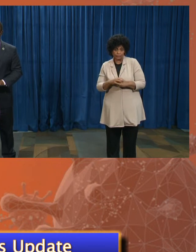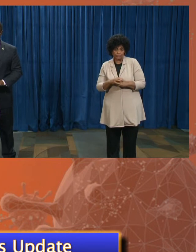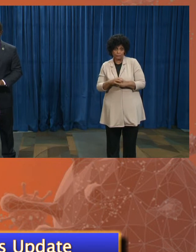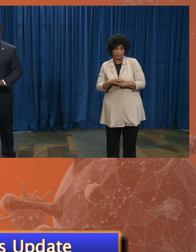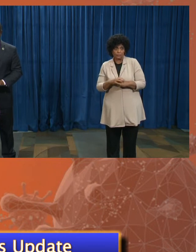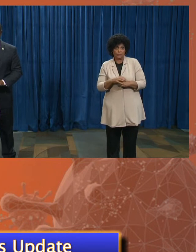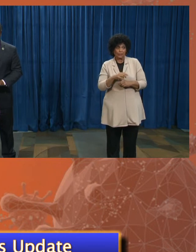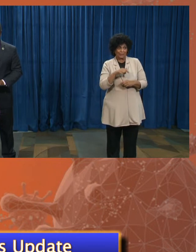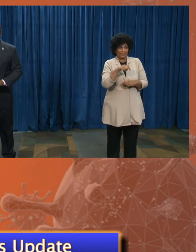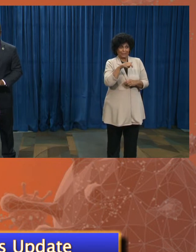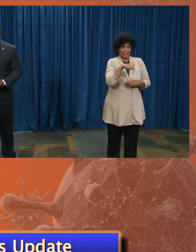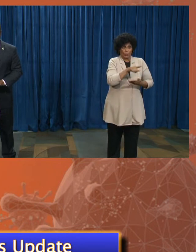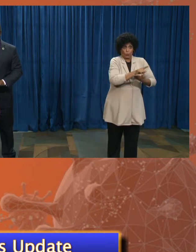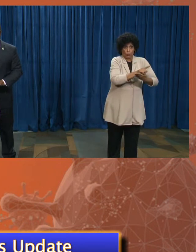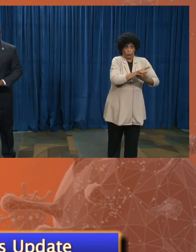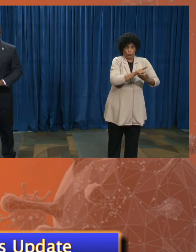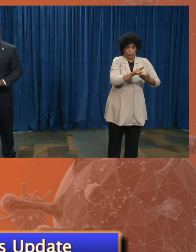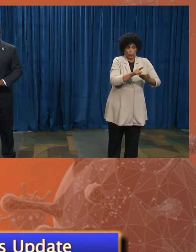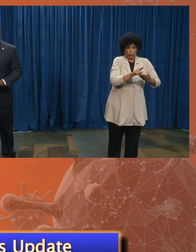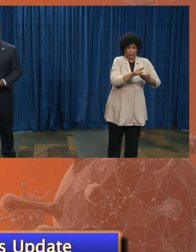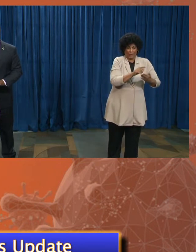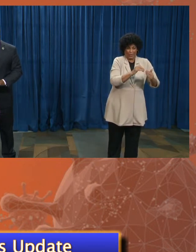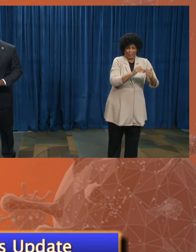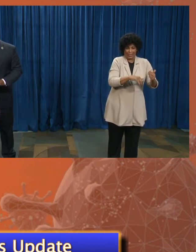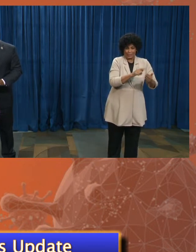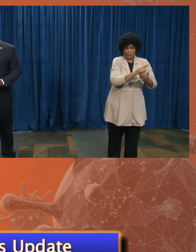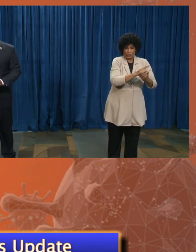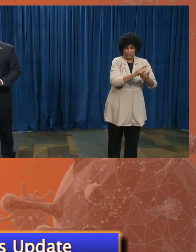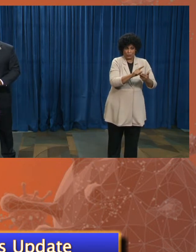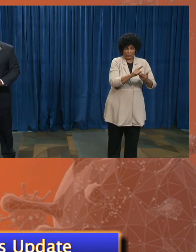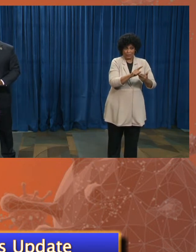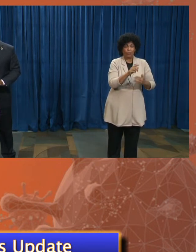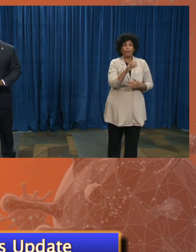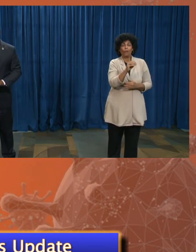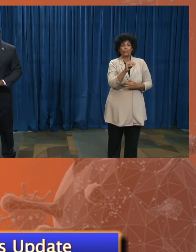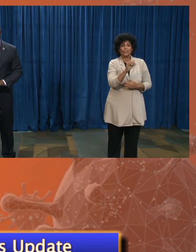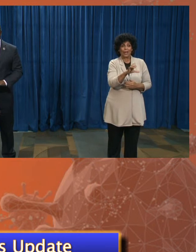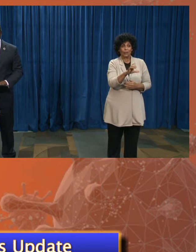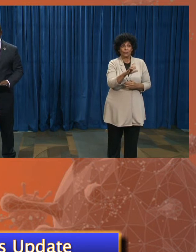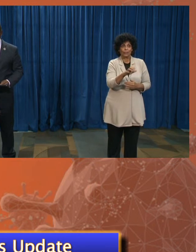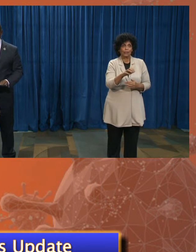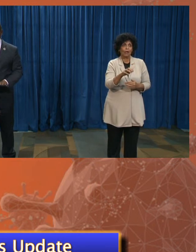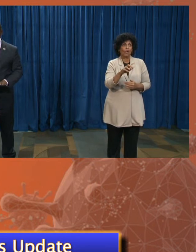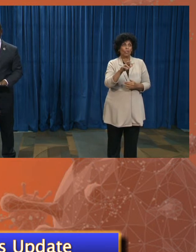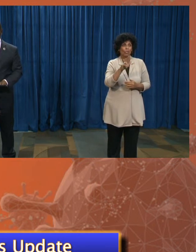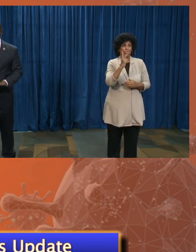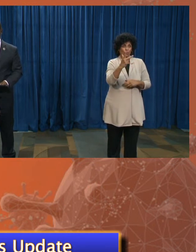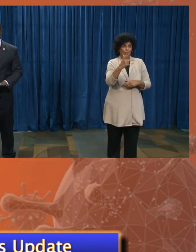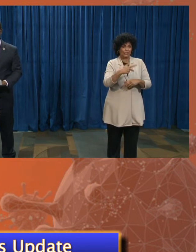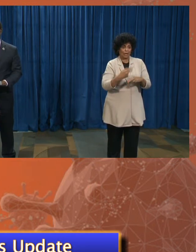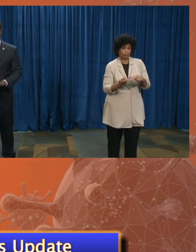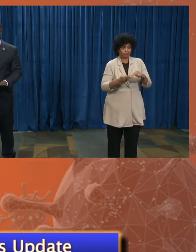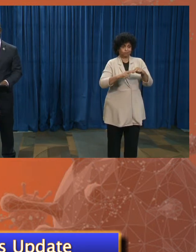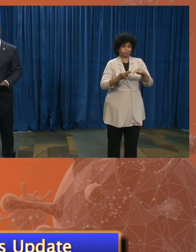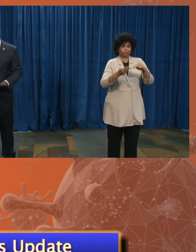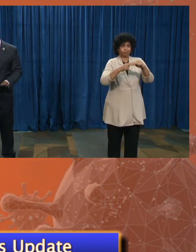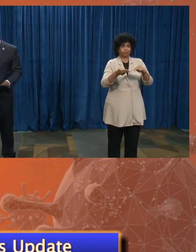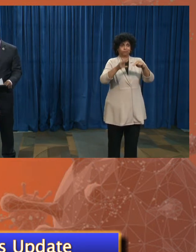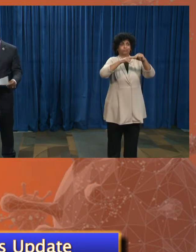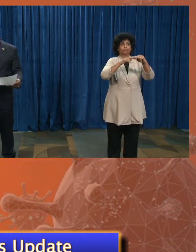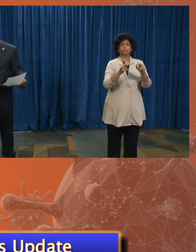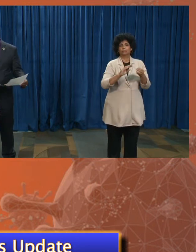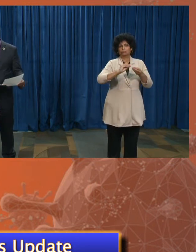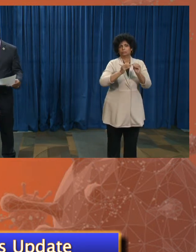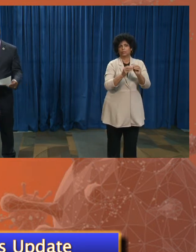week, Orange County has now tripled the number of tests being done daily.